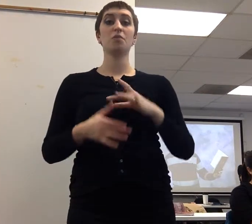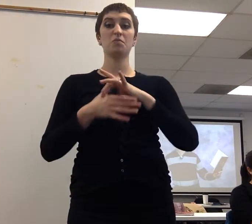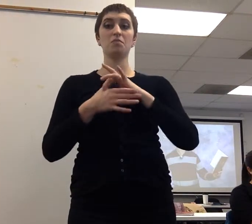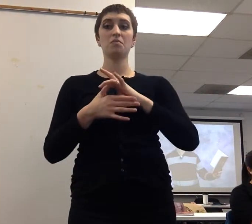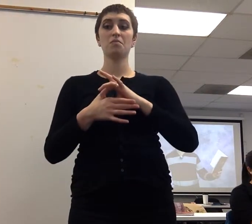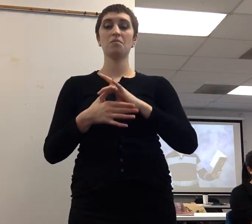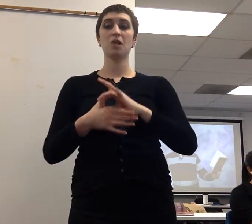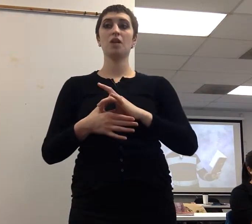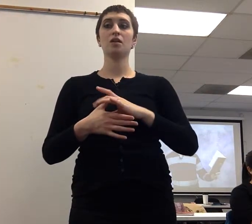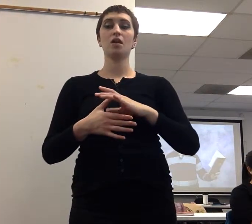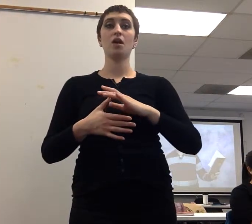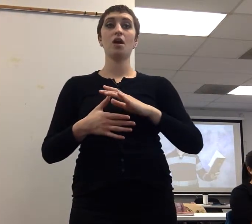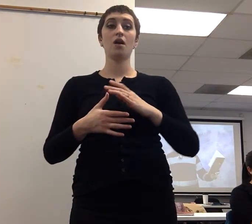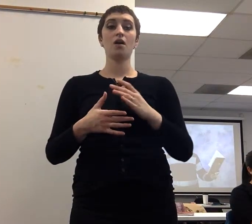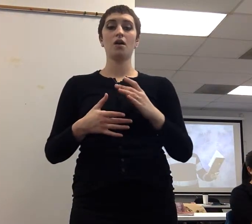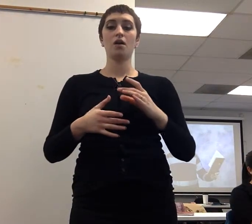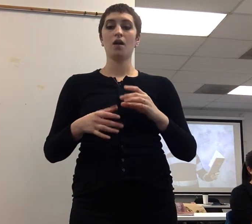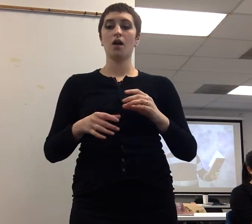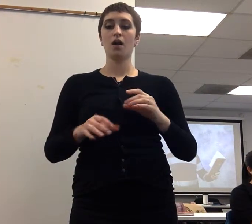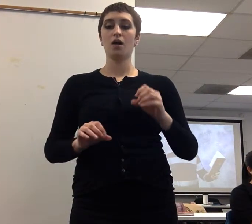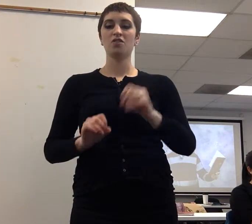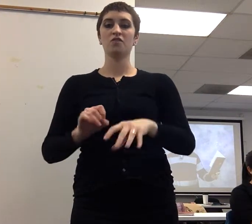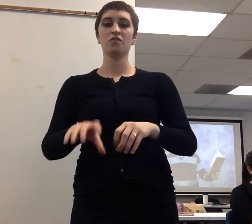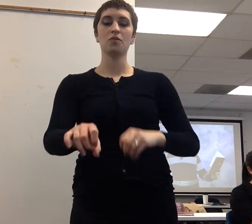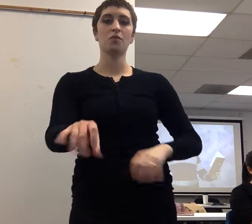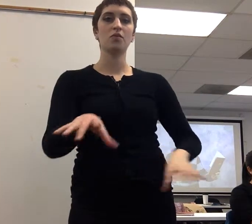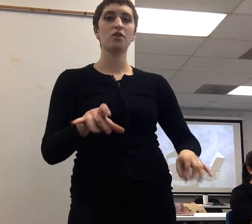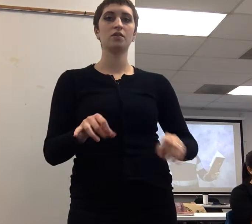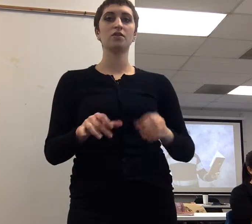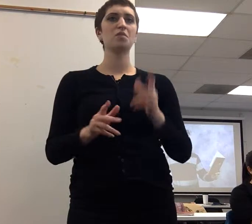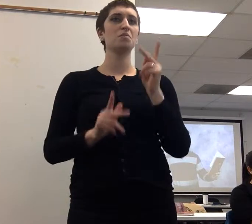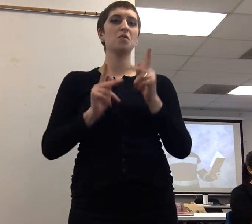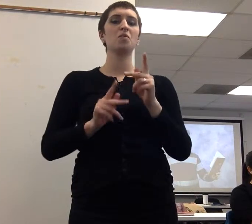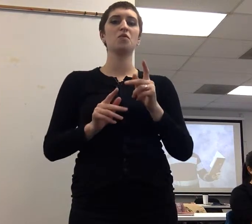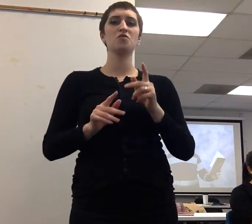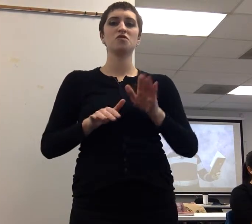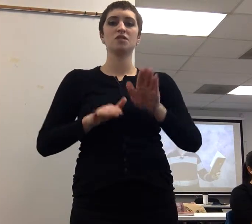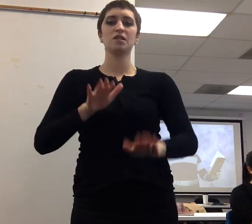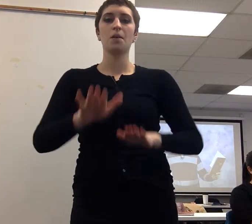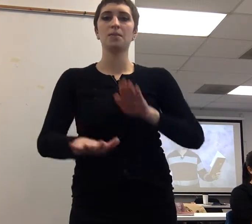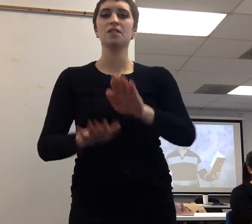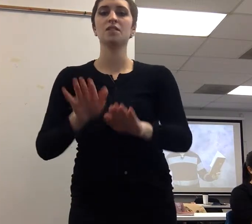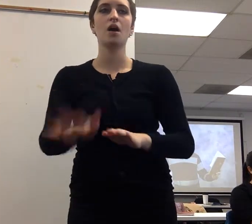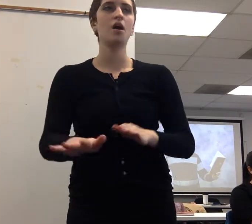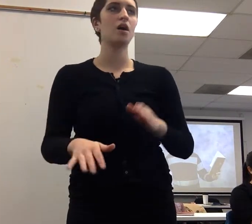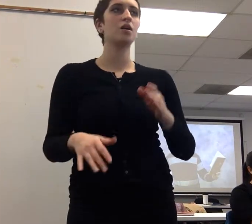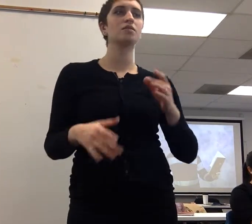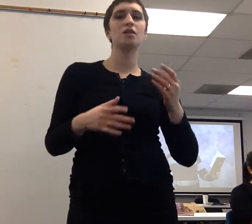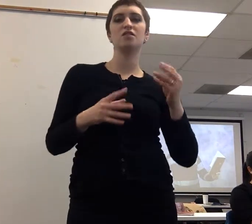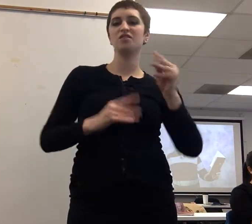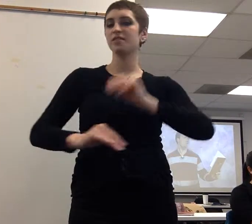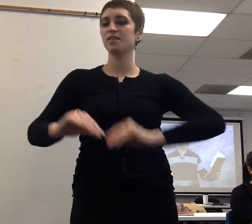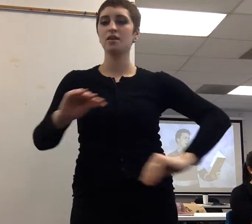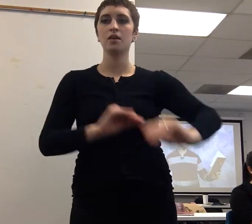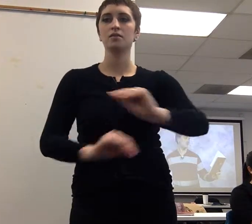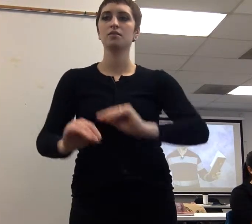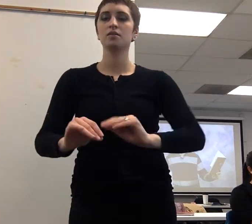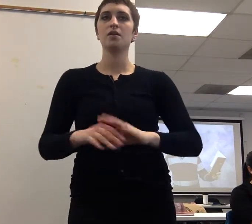spit uncounted billions of consumption germs. There would be meat stored in